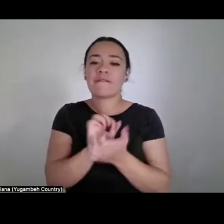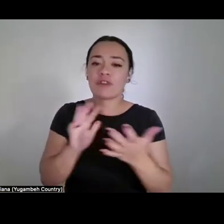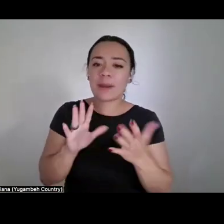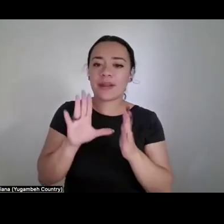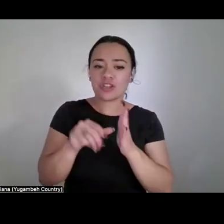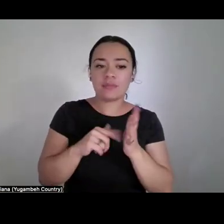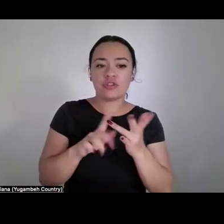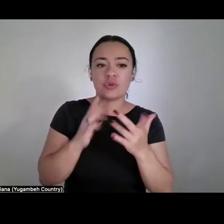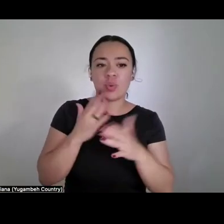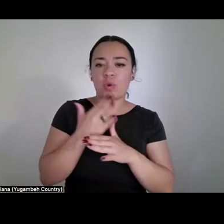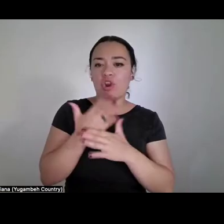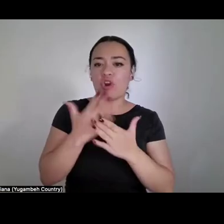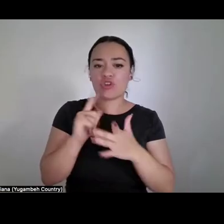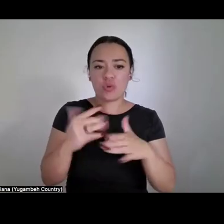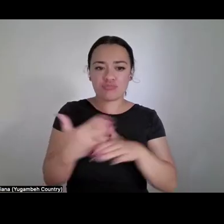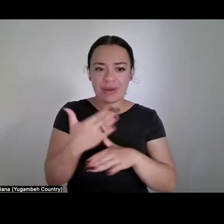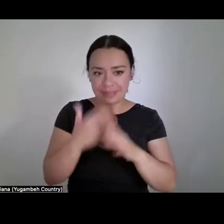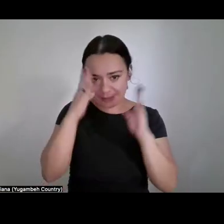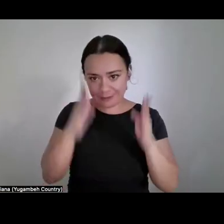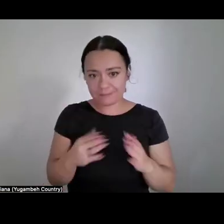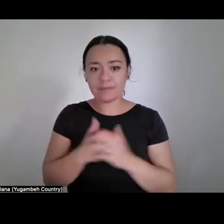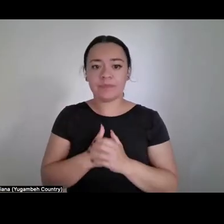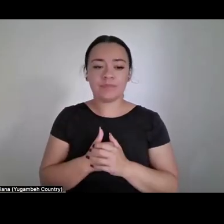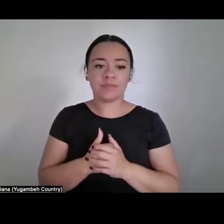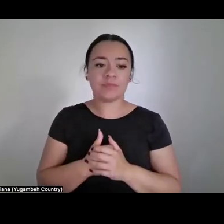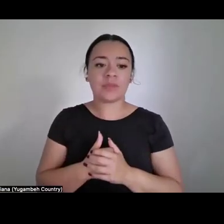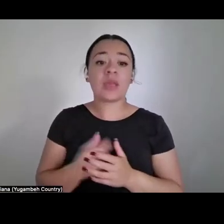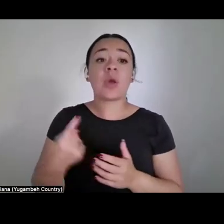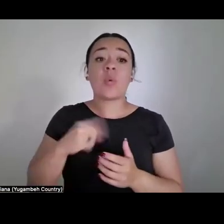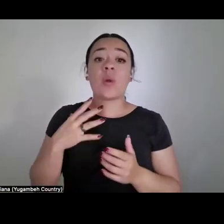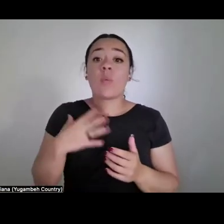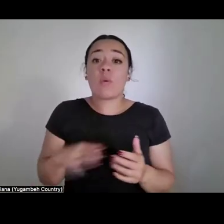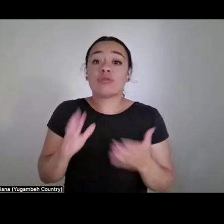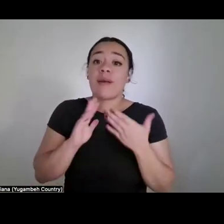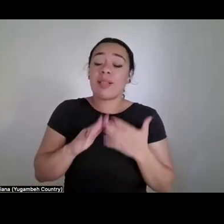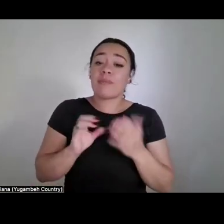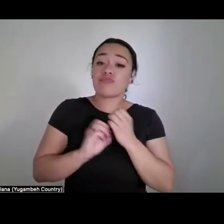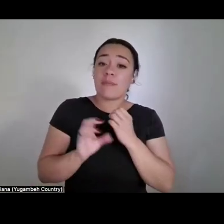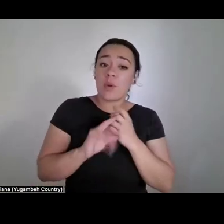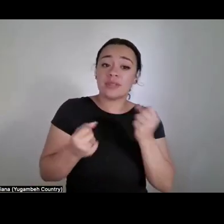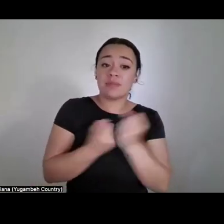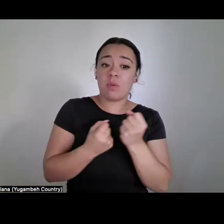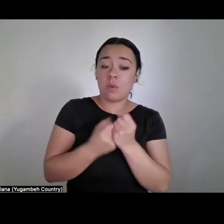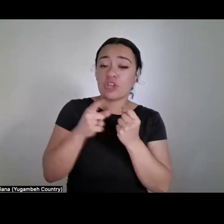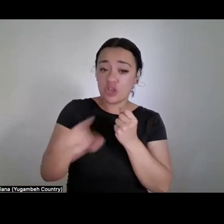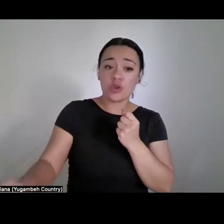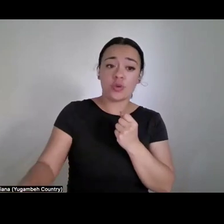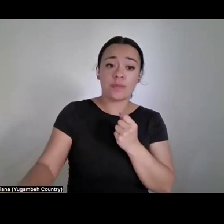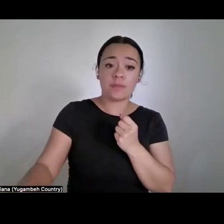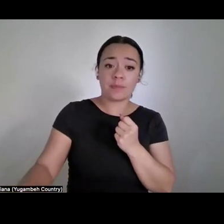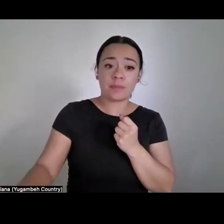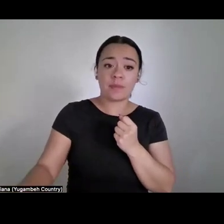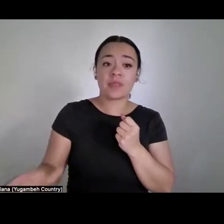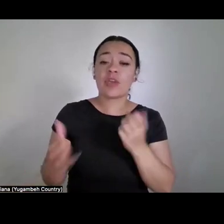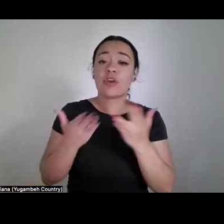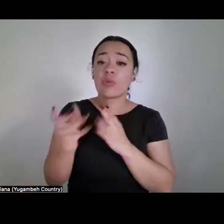I mentioned, we obviously would love to help promote and support you through the media if we can,